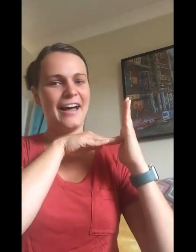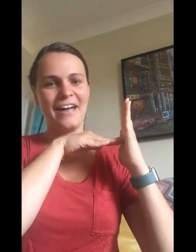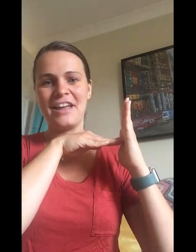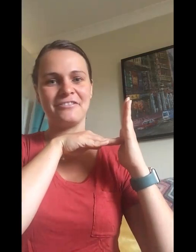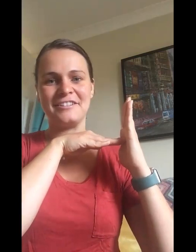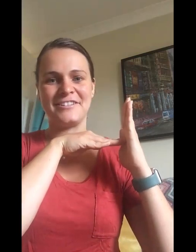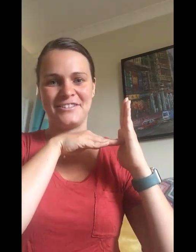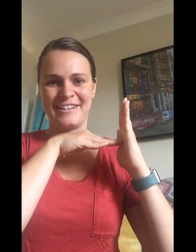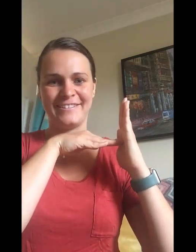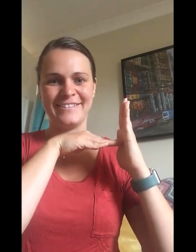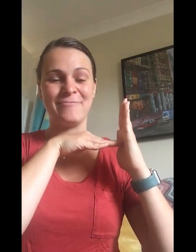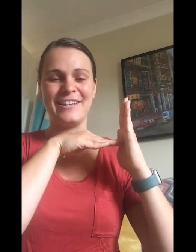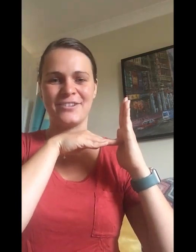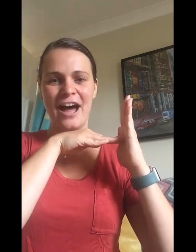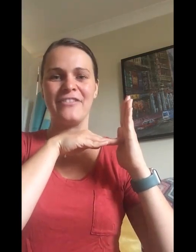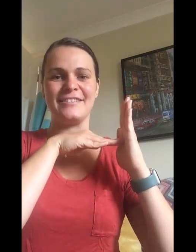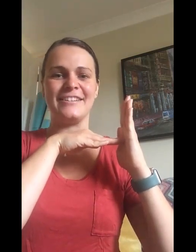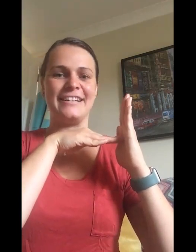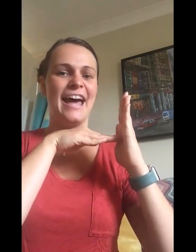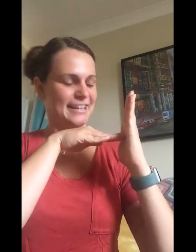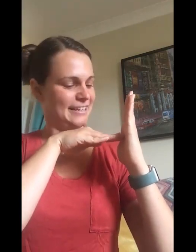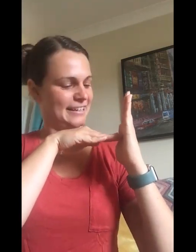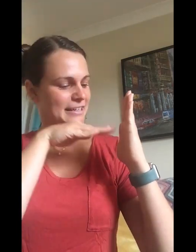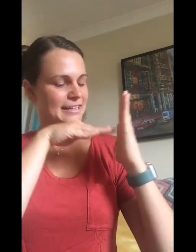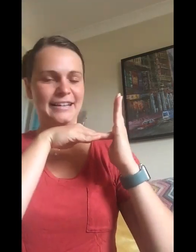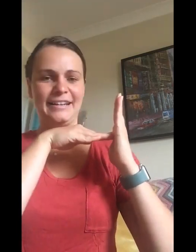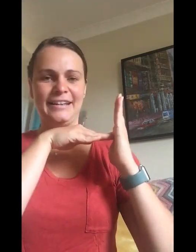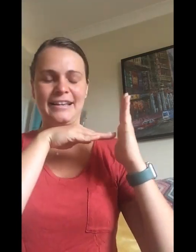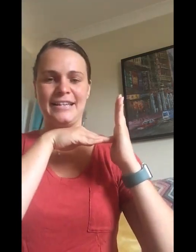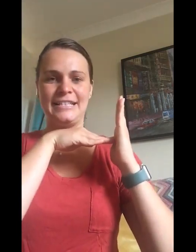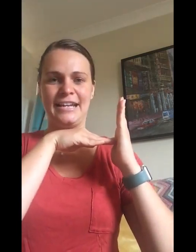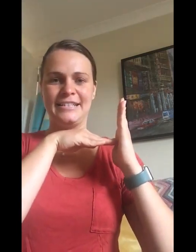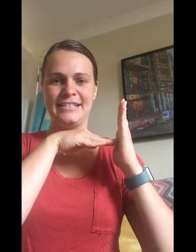I've never understood Z, but it's quite fun to look at. Z.